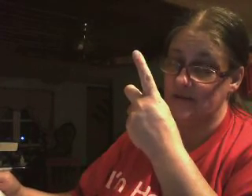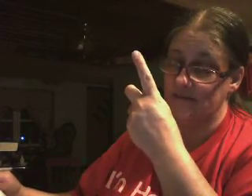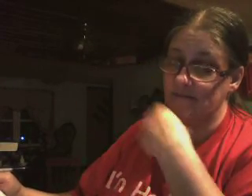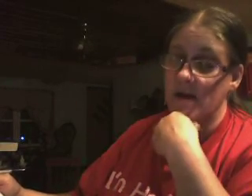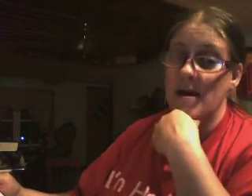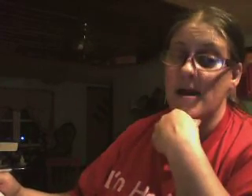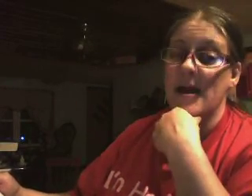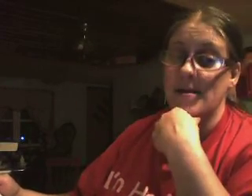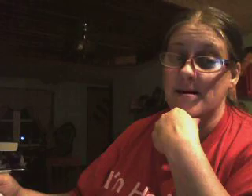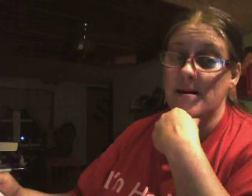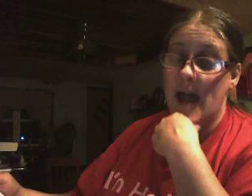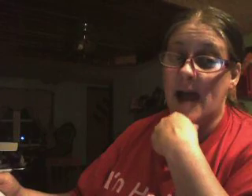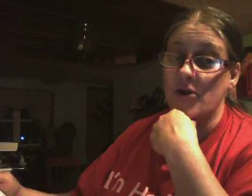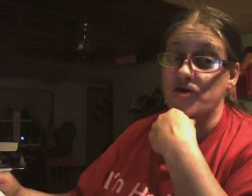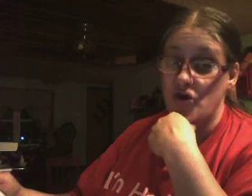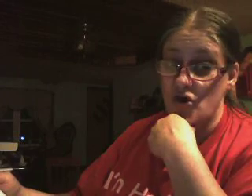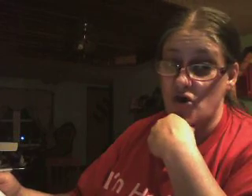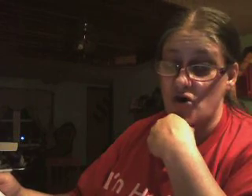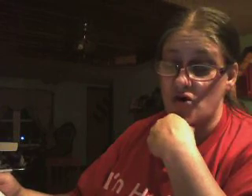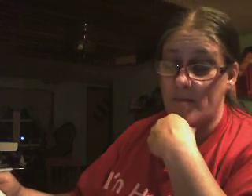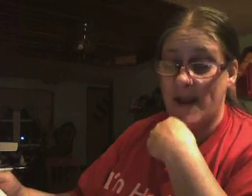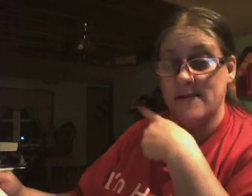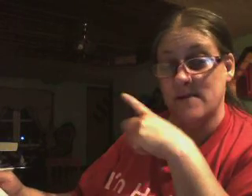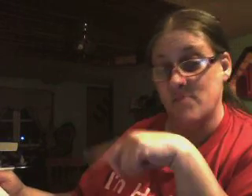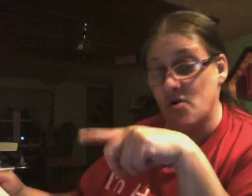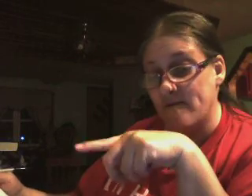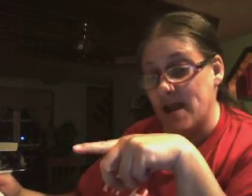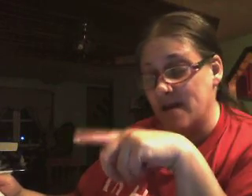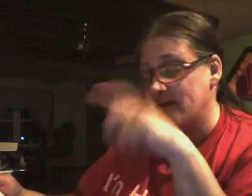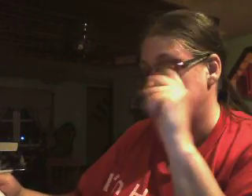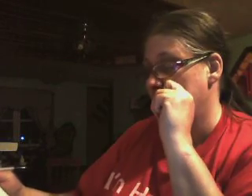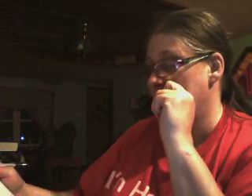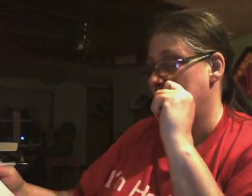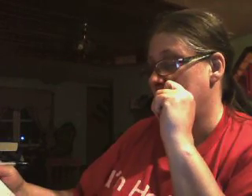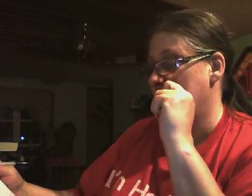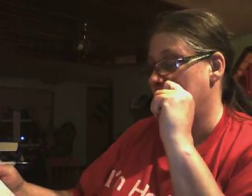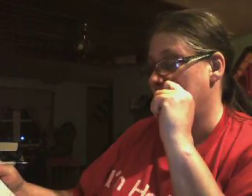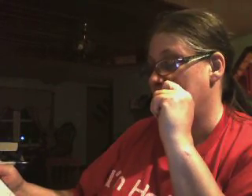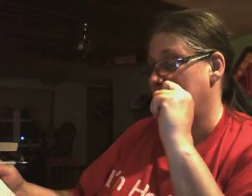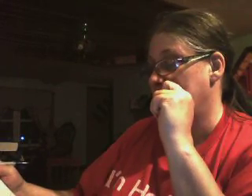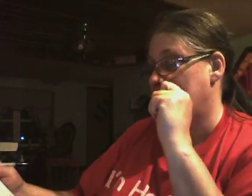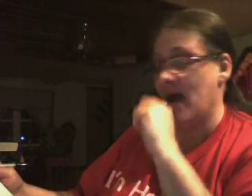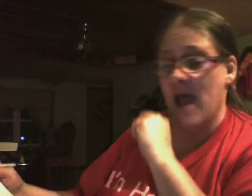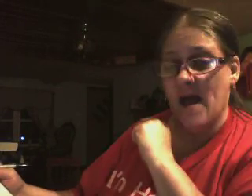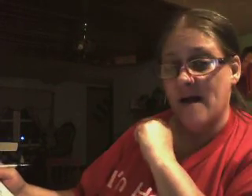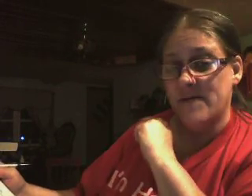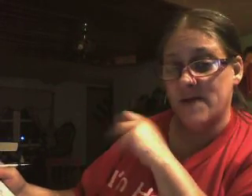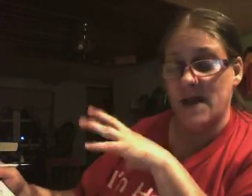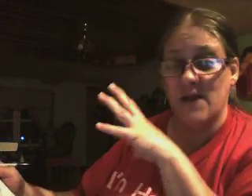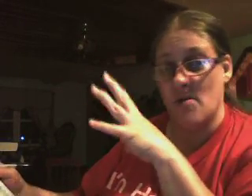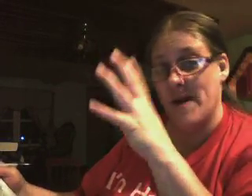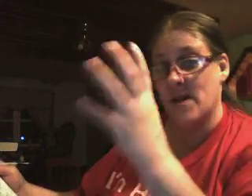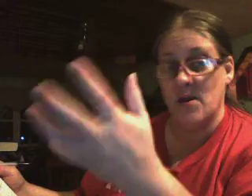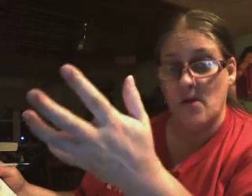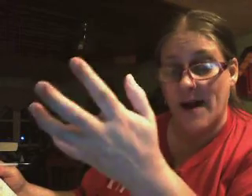is. He's an actor that plays in movies that I have seen and heard about and know